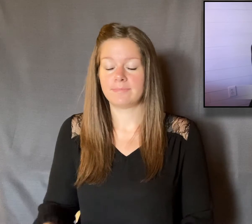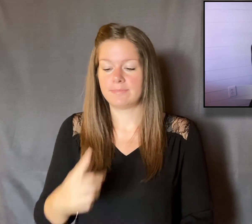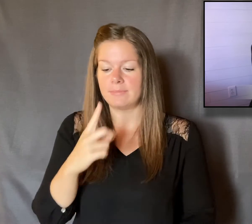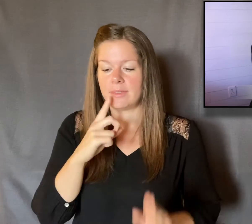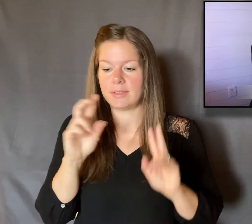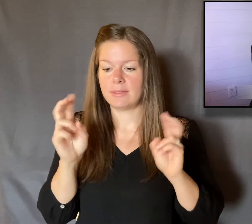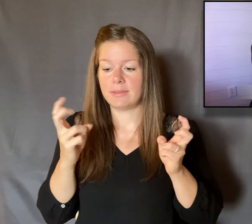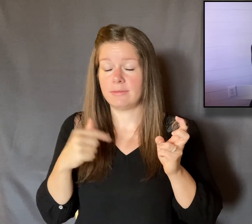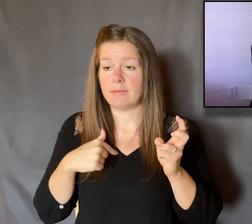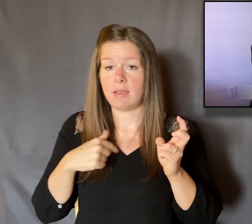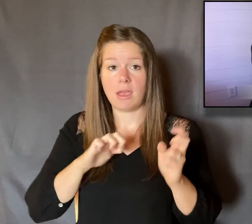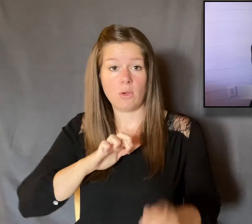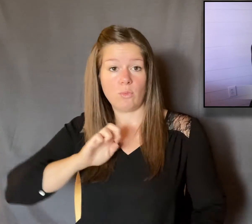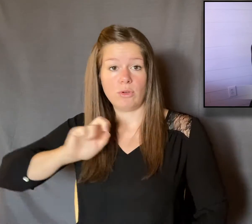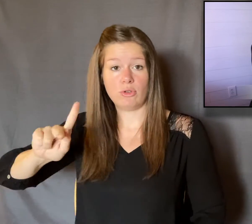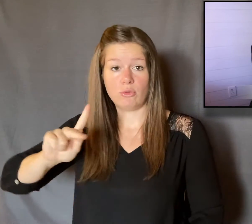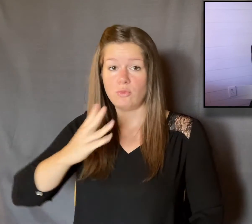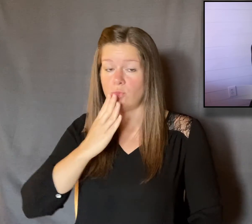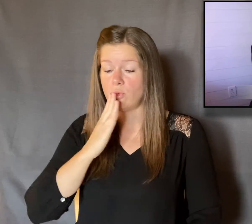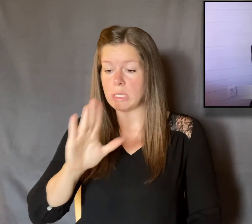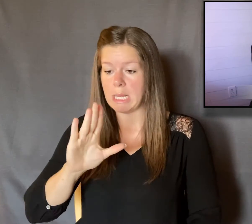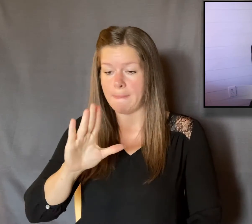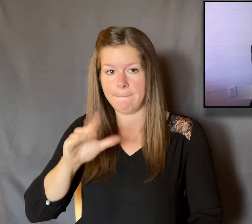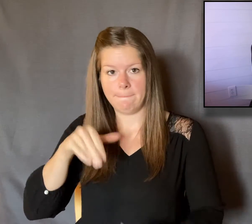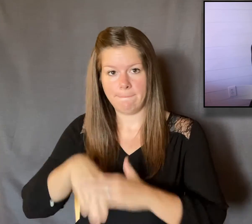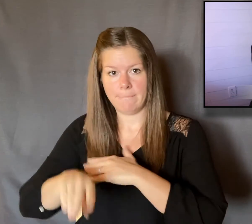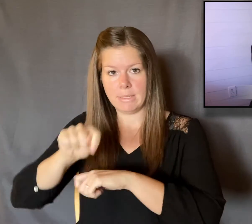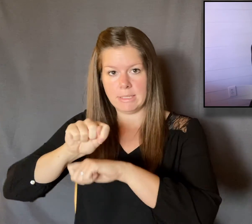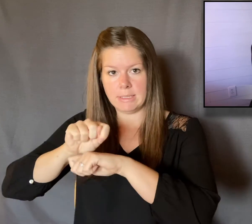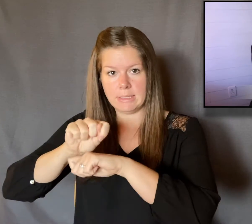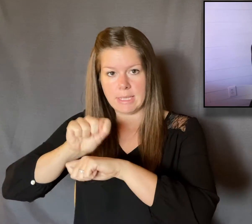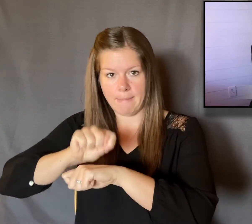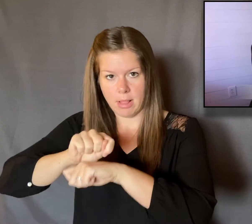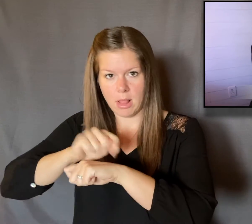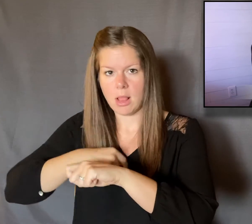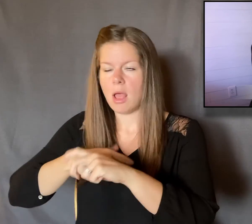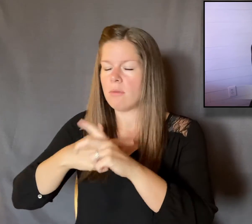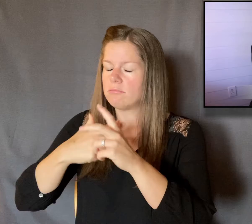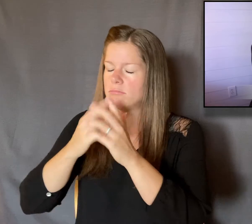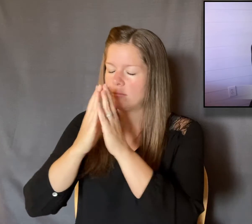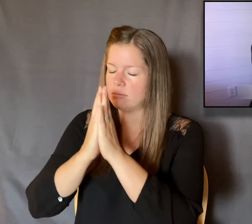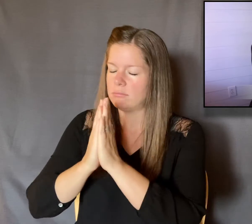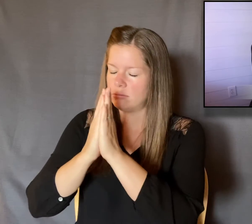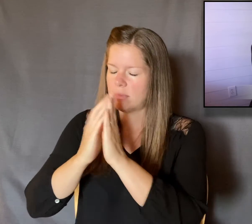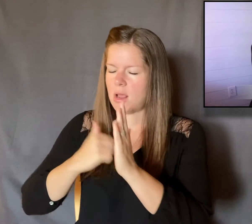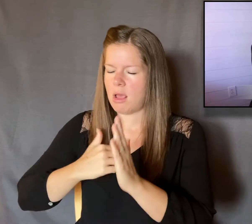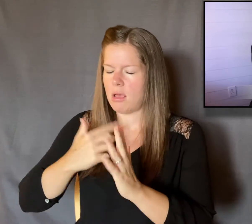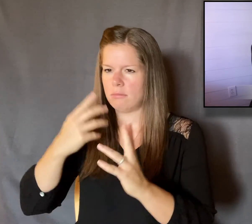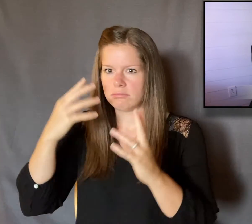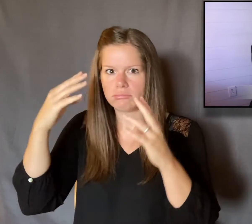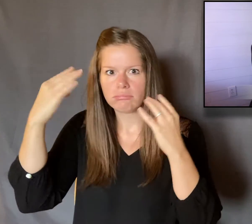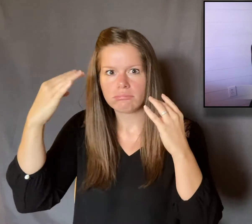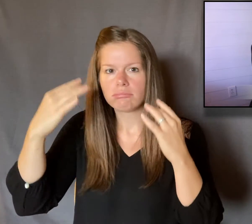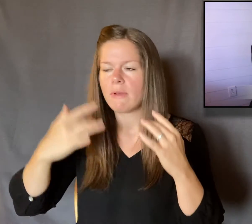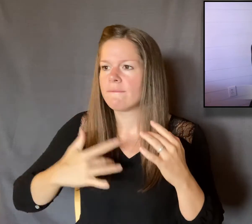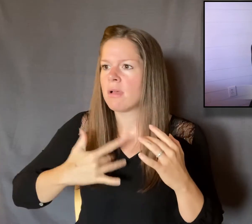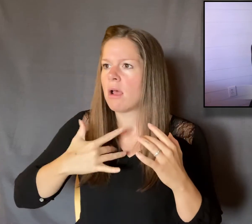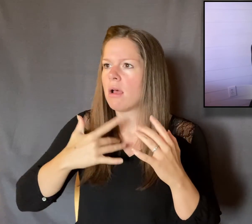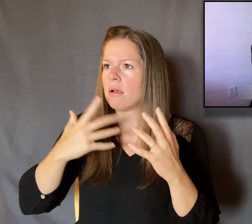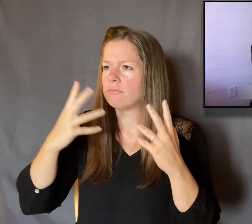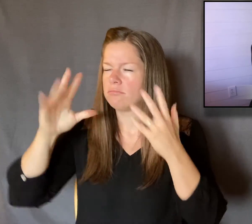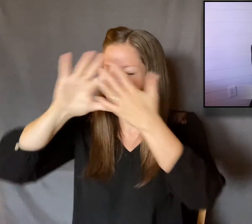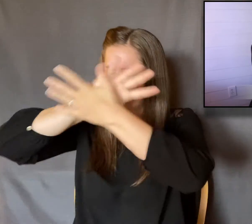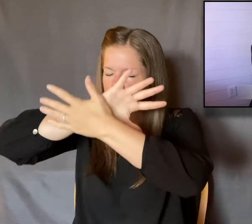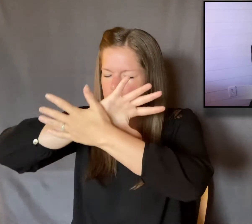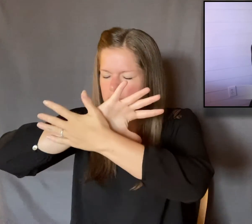When I returned to Jerusalem and was praying in the temple, I fell into a trance and saw him saying to me, make haste and get out of